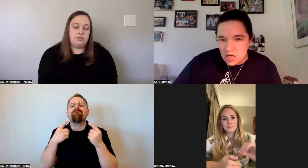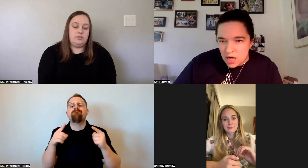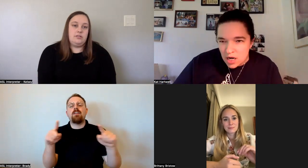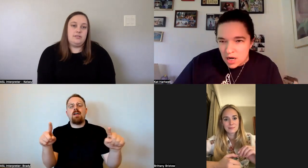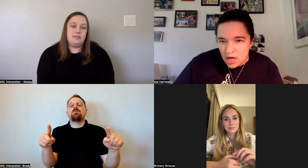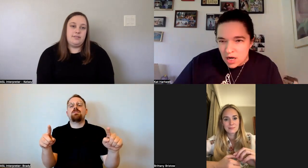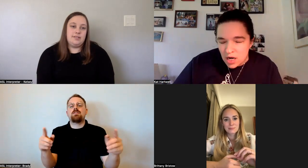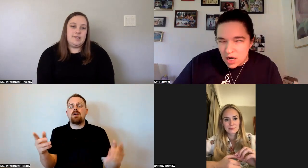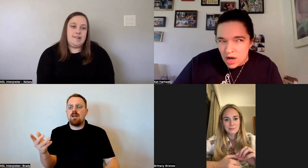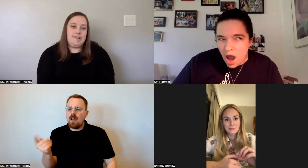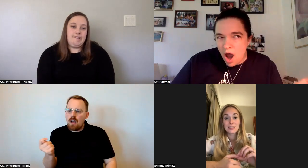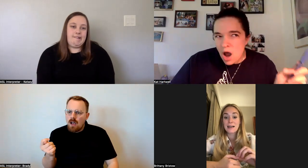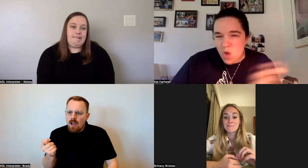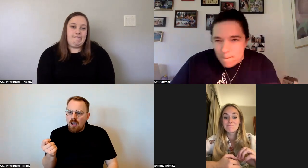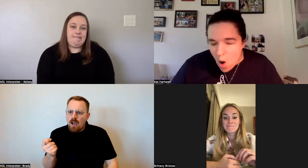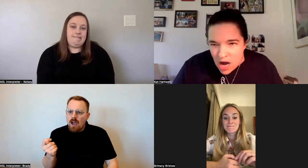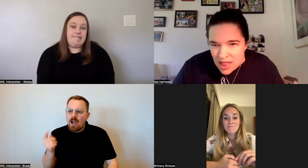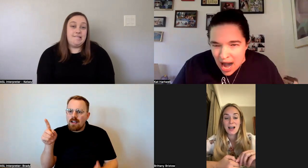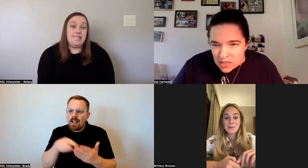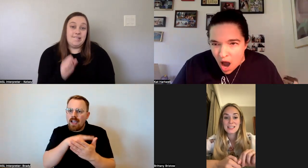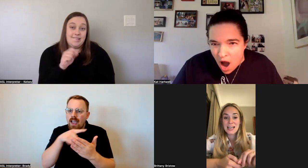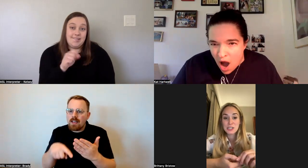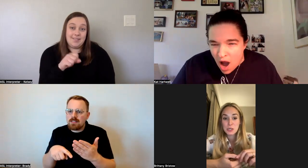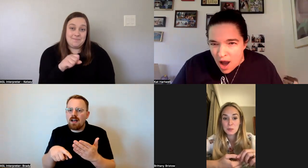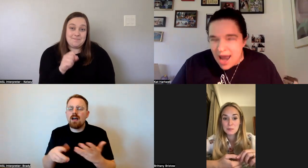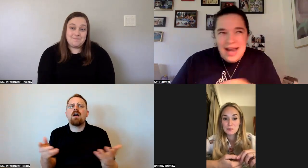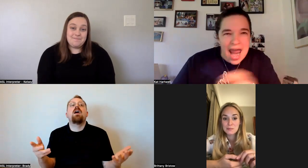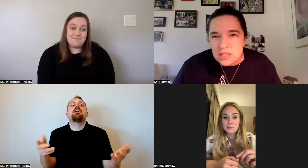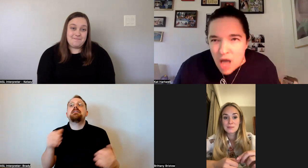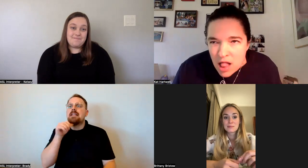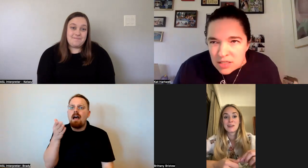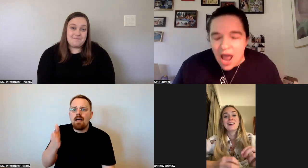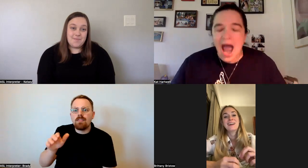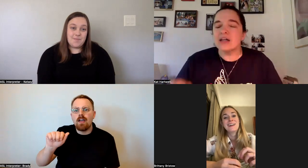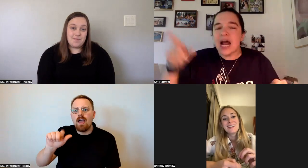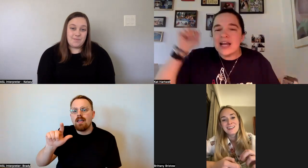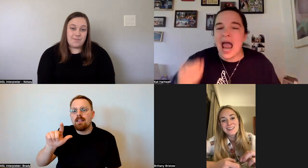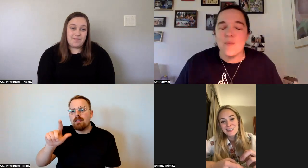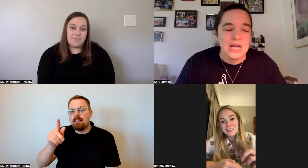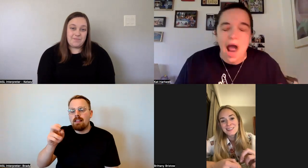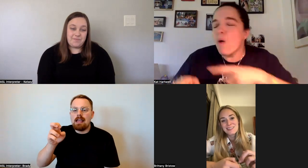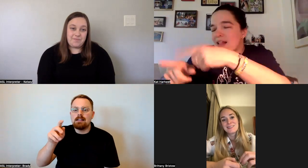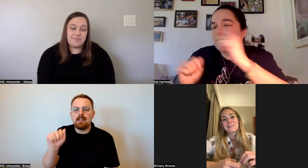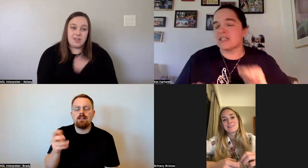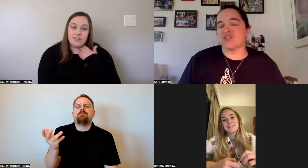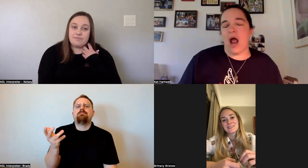what? Yeah. No more Atlanta. Can't I talked to